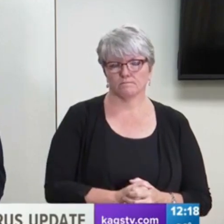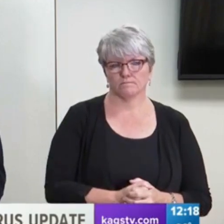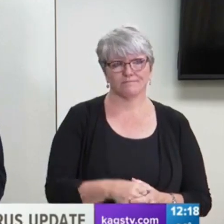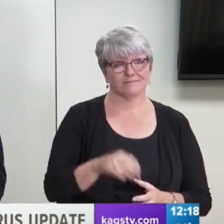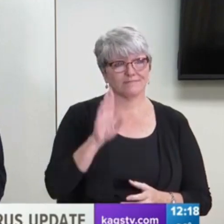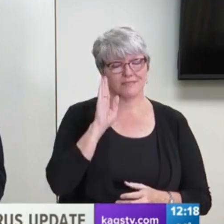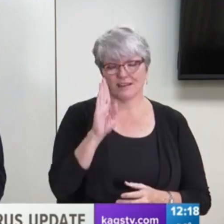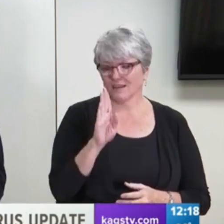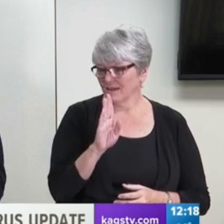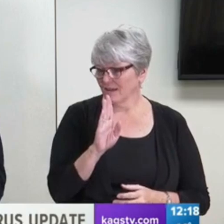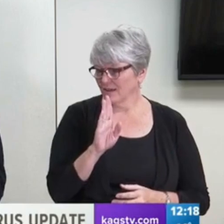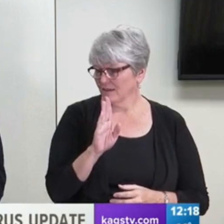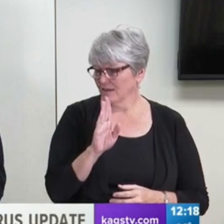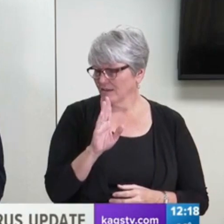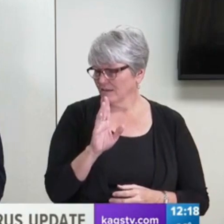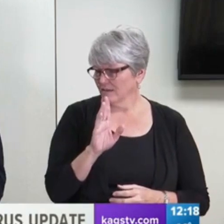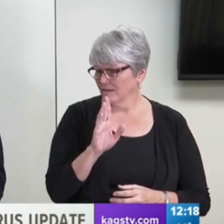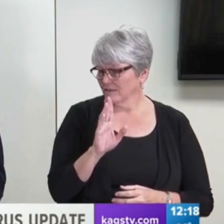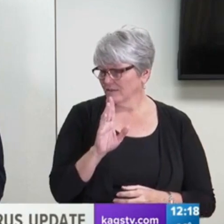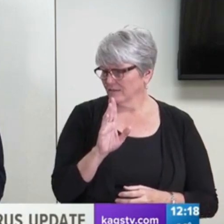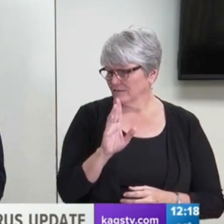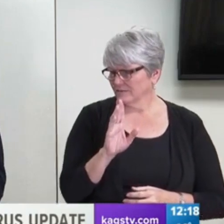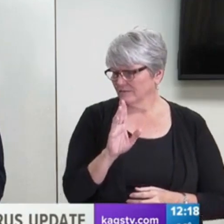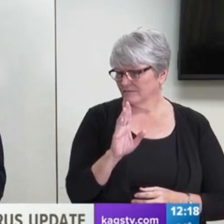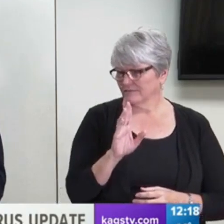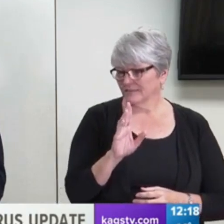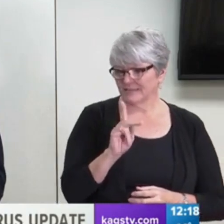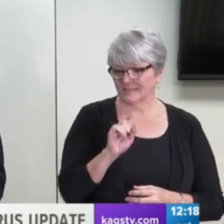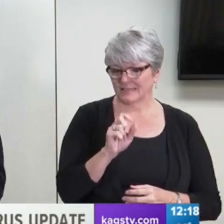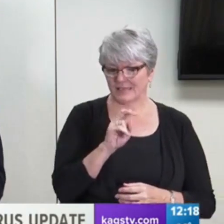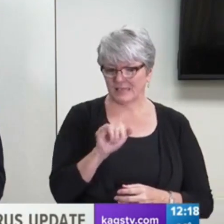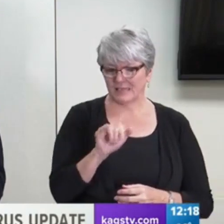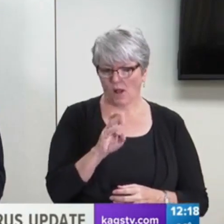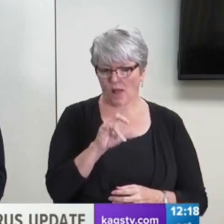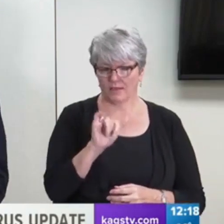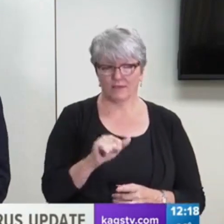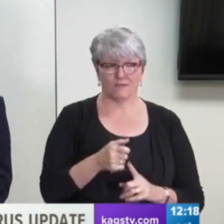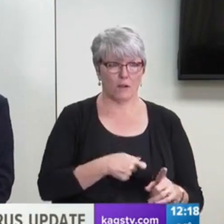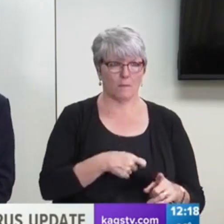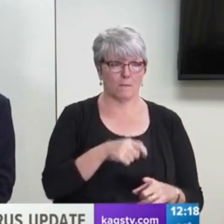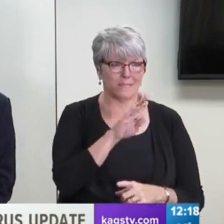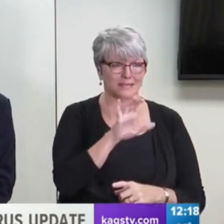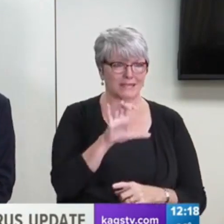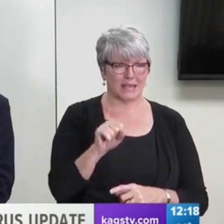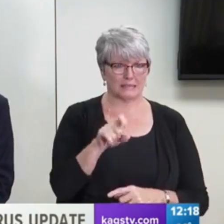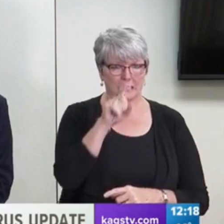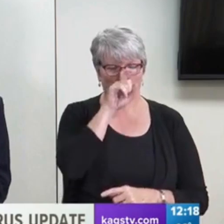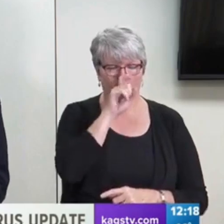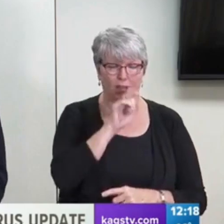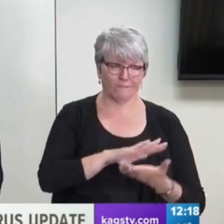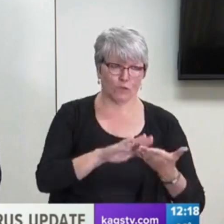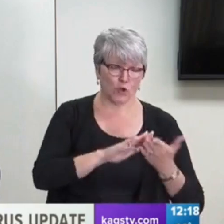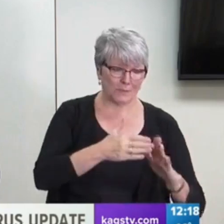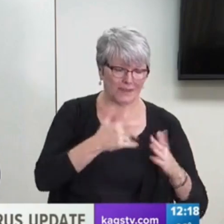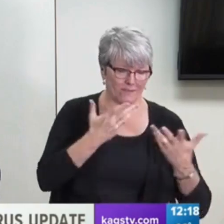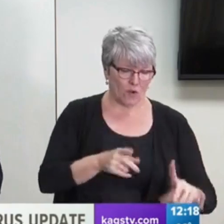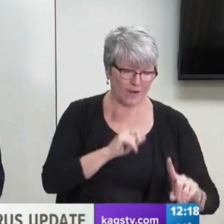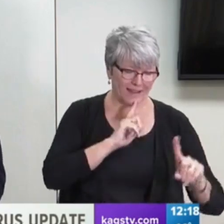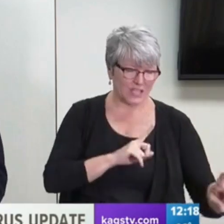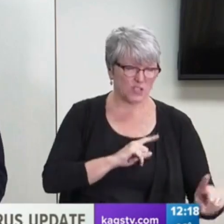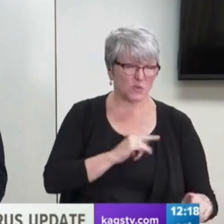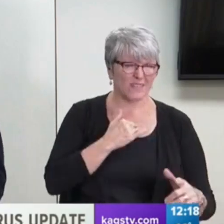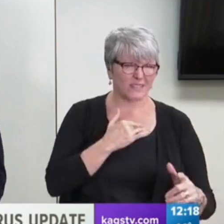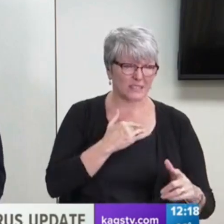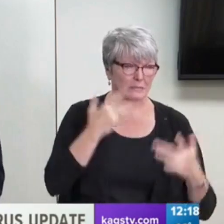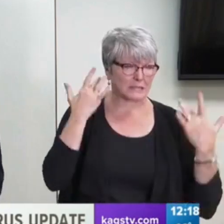Hi, this is Dr. Kenny. Sullivan, this is Kenny Wiley from the Eagle. And please forgive me if you already answered this. We're having